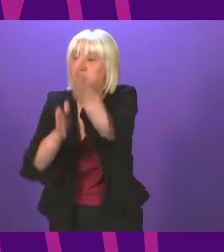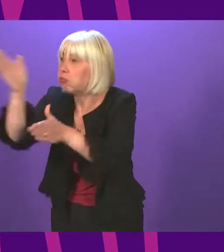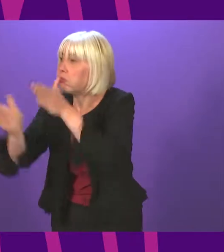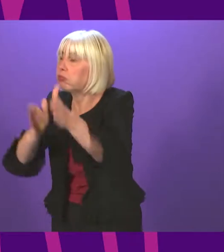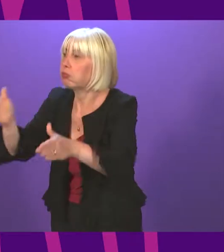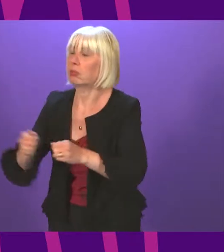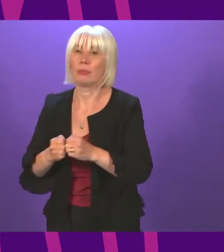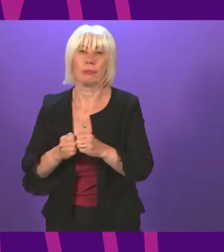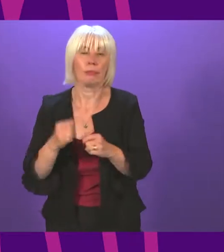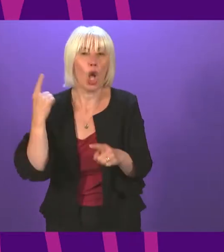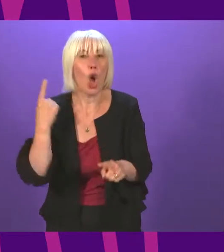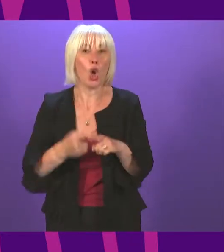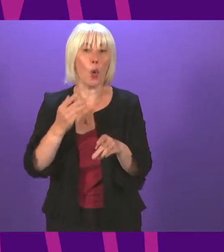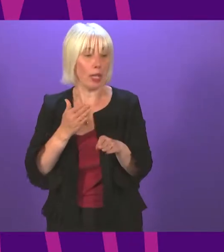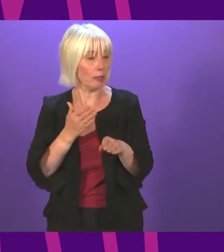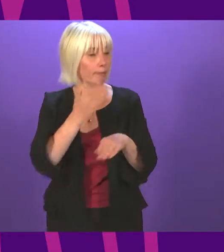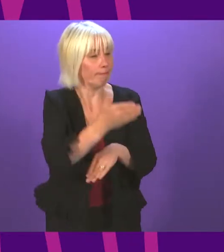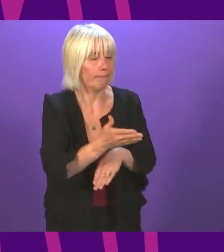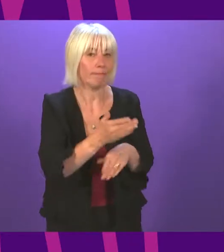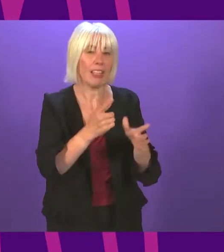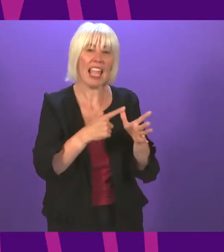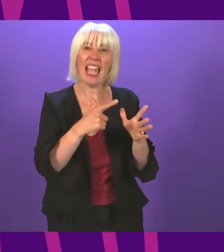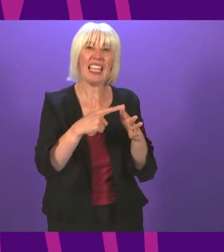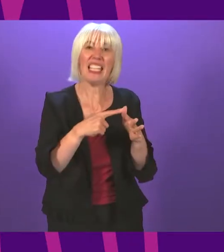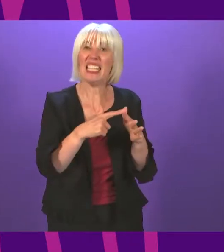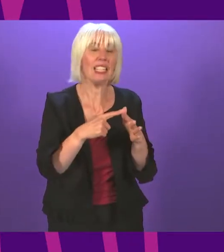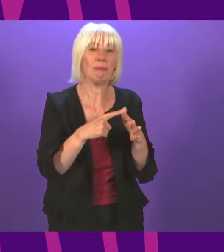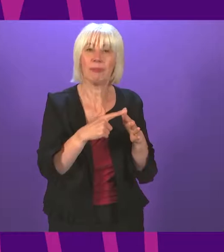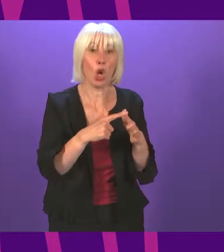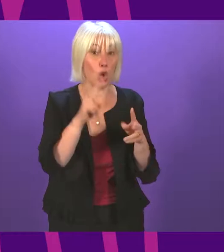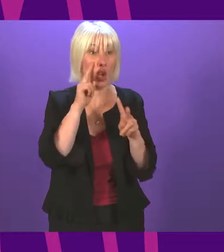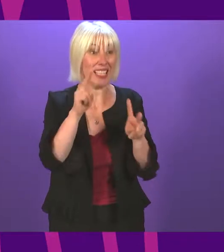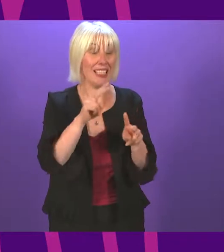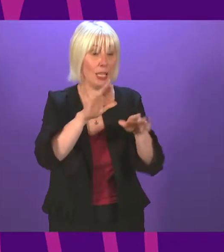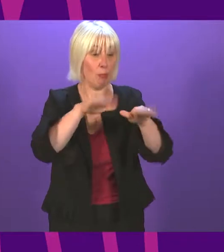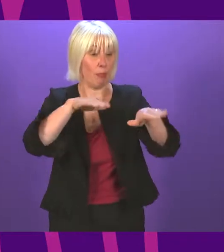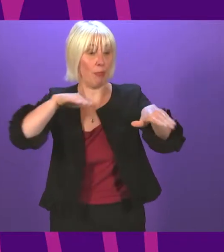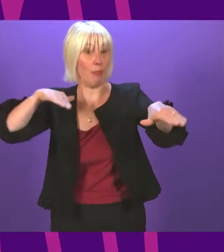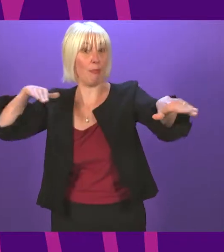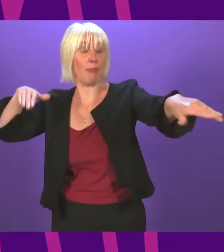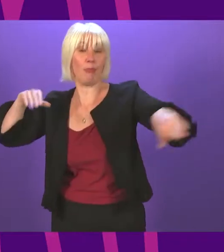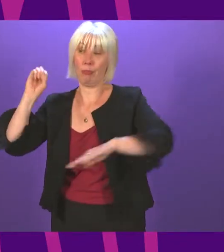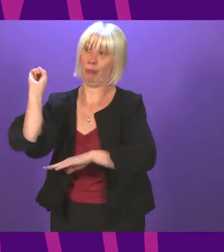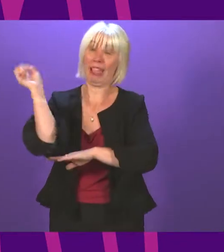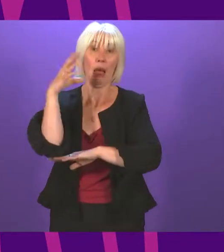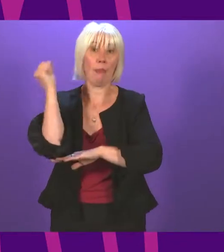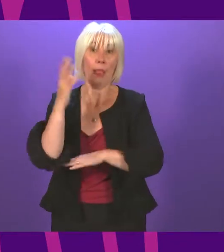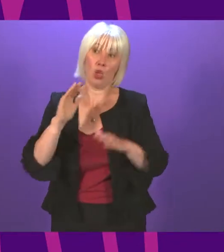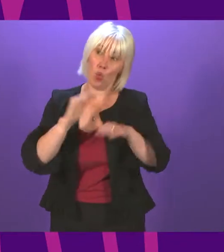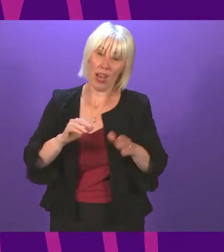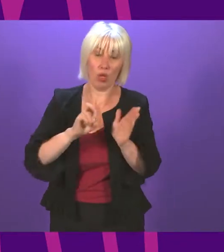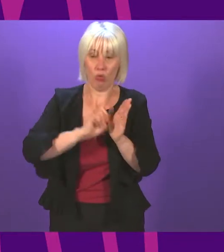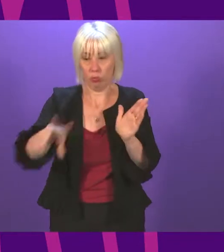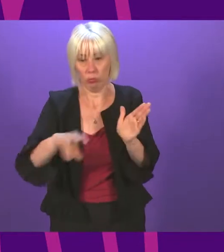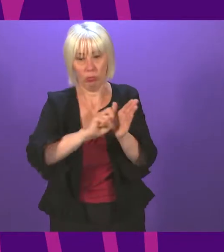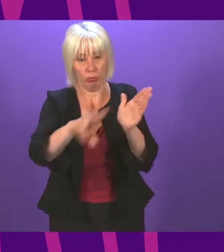to the A&E at the Queen Elizabeth University Hospital will show you ambulances queued right around the block waiting to drop off